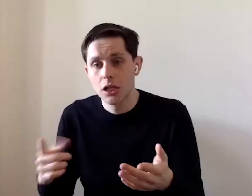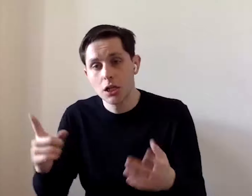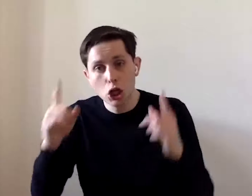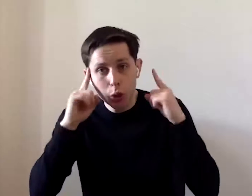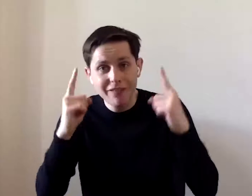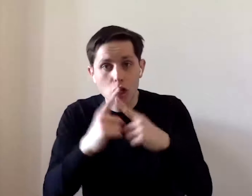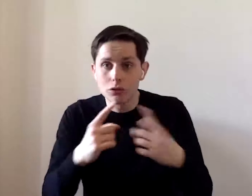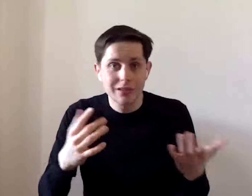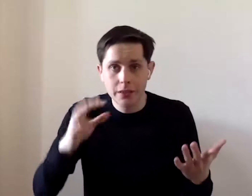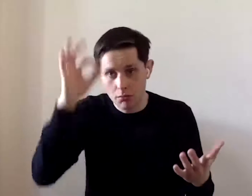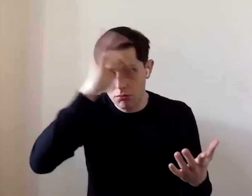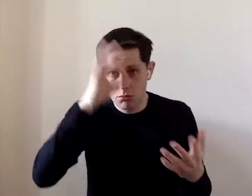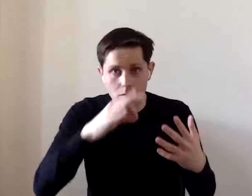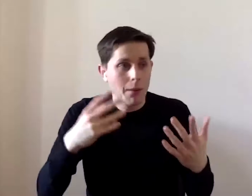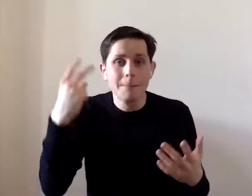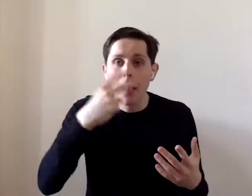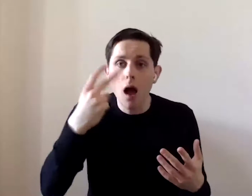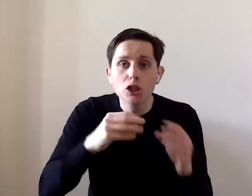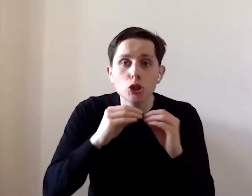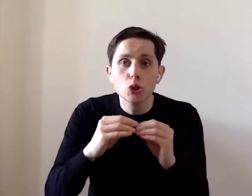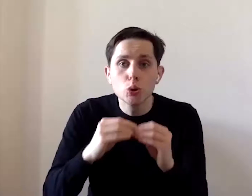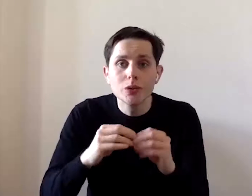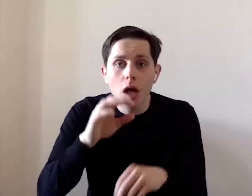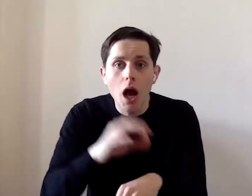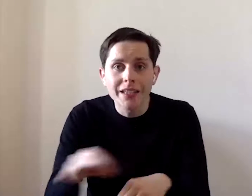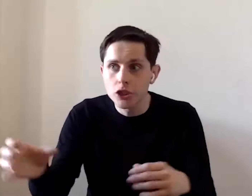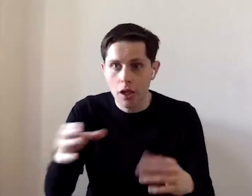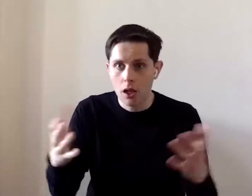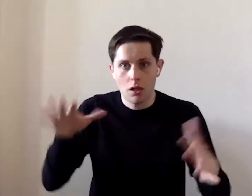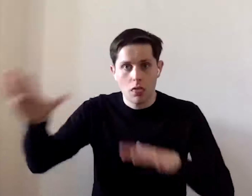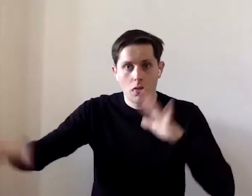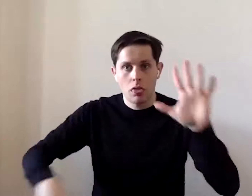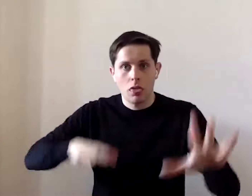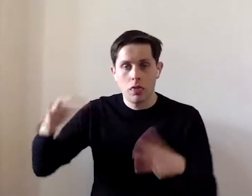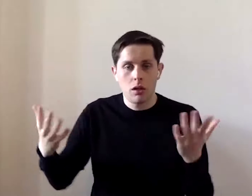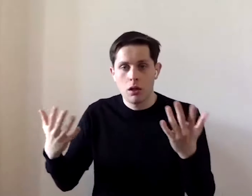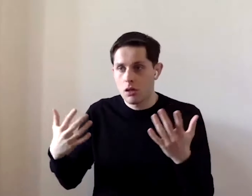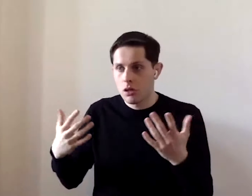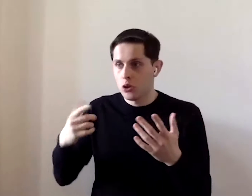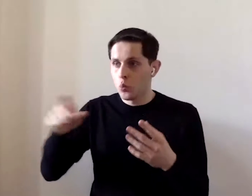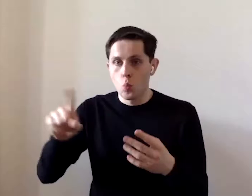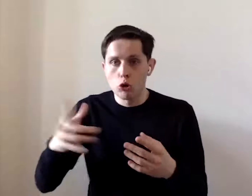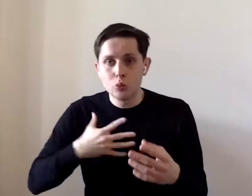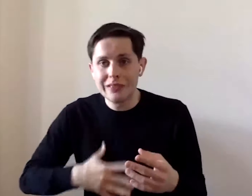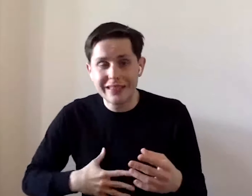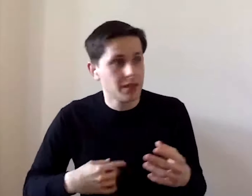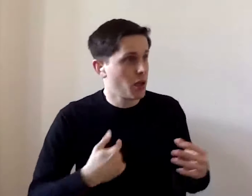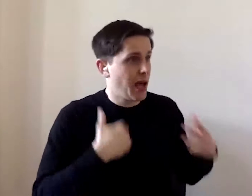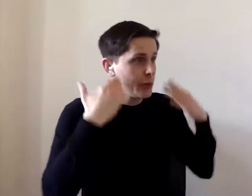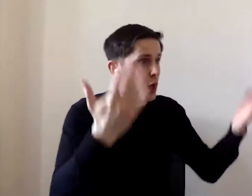then you're put in the sort of hands of a university that they have no experience of how, but in my case,